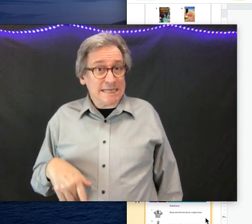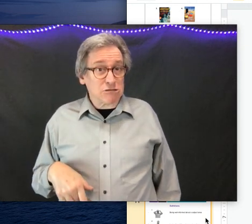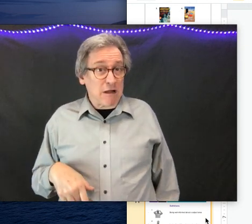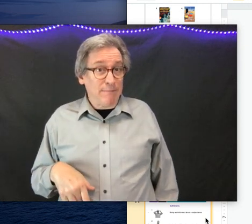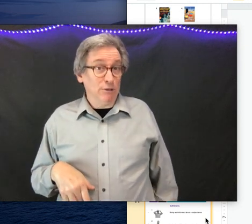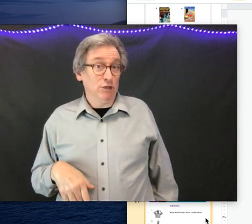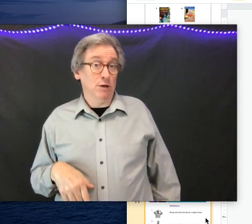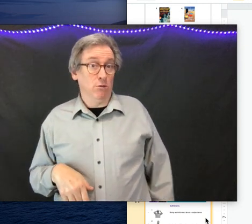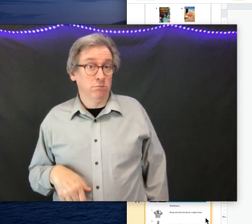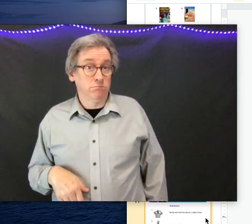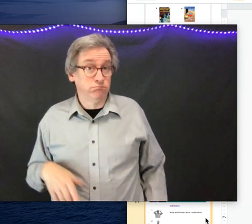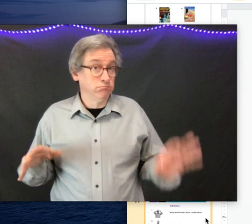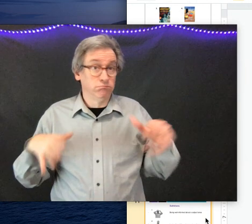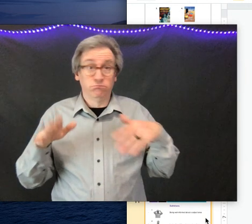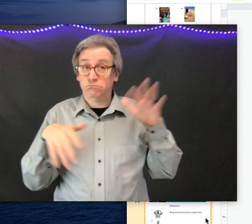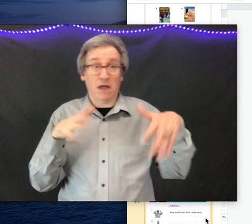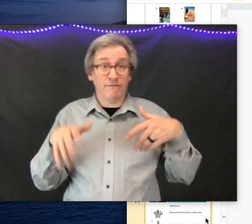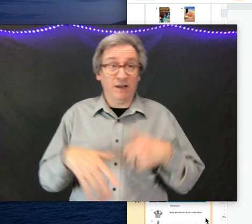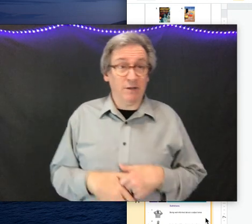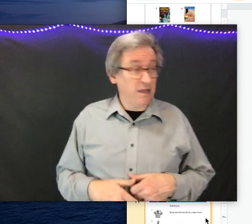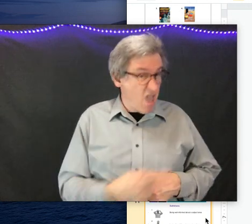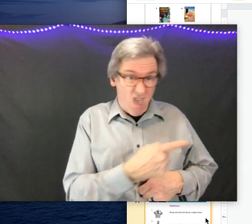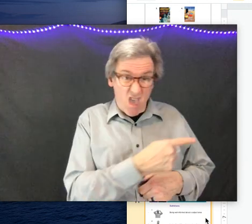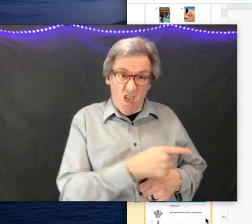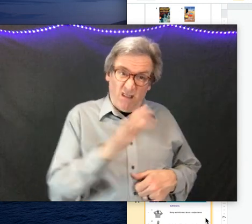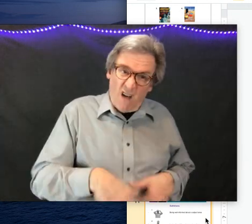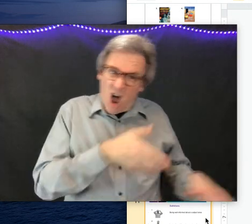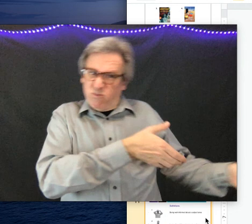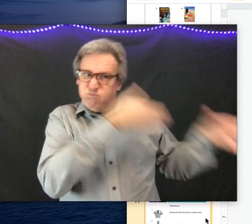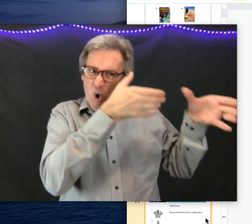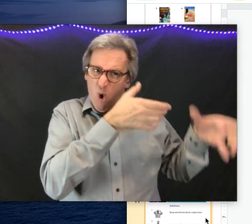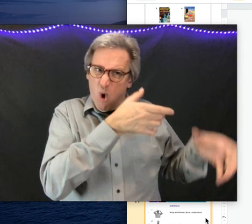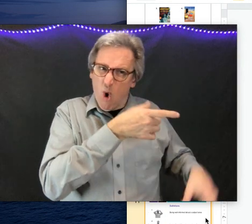Use these to describe people you know. On a video, like,